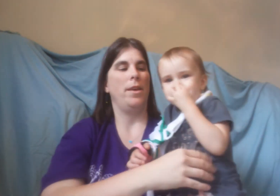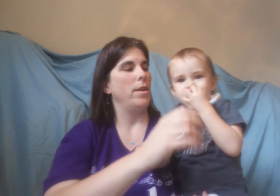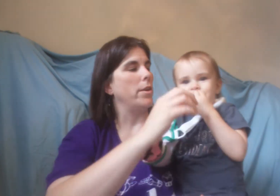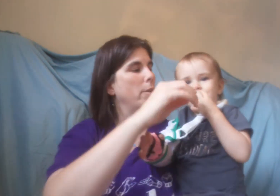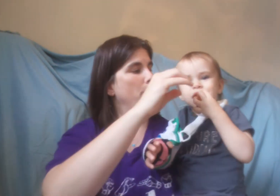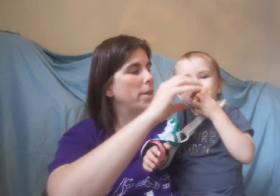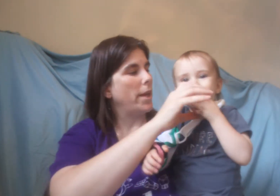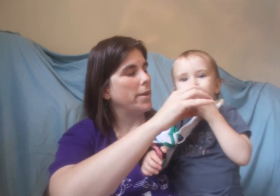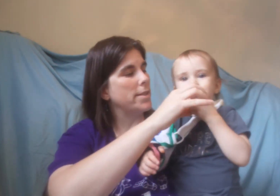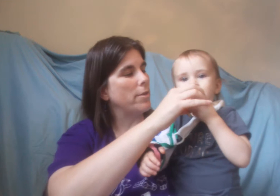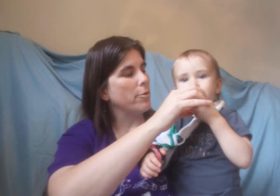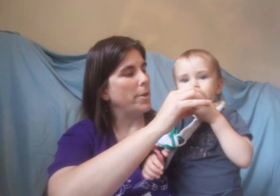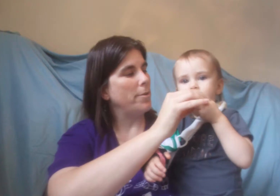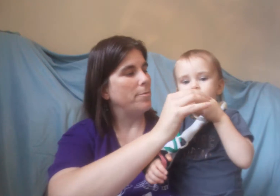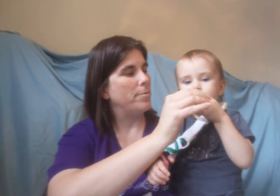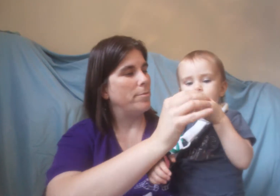Here, can I put the carrots down for a minute?